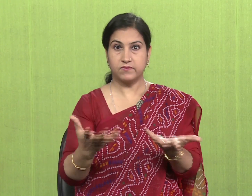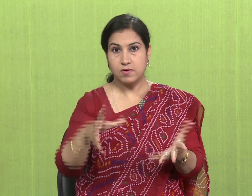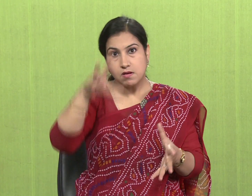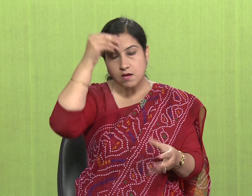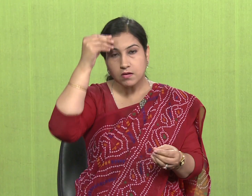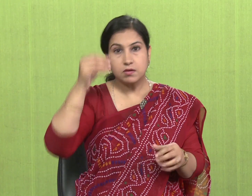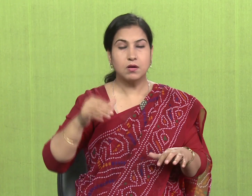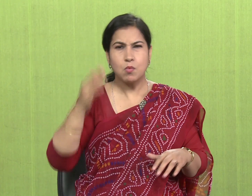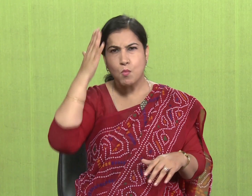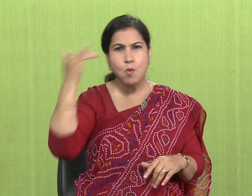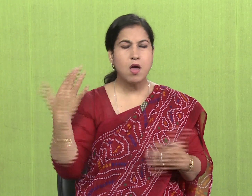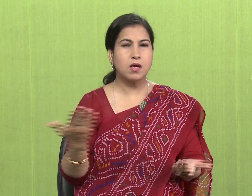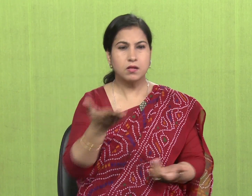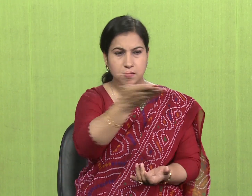why they are important to us,